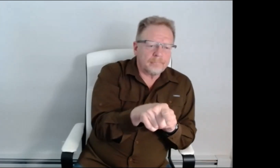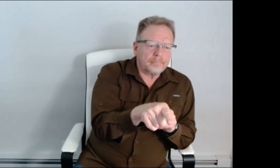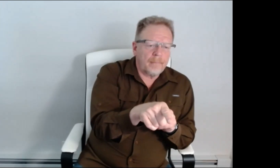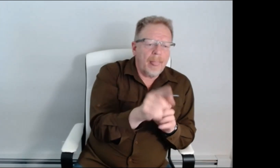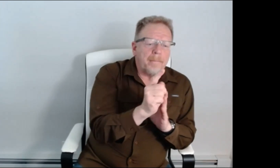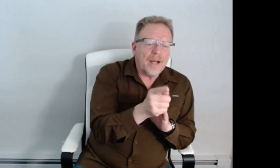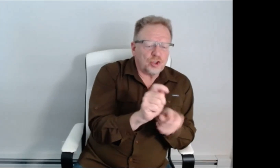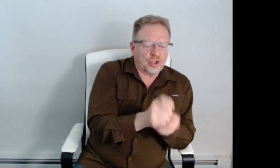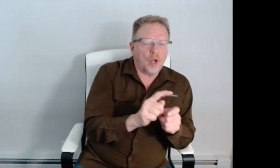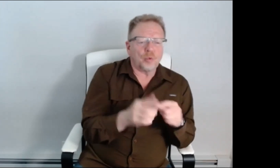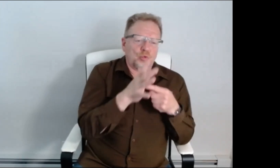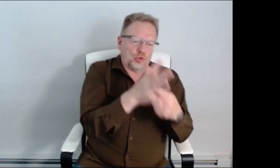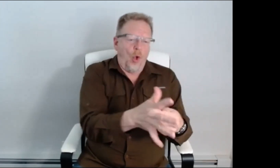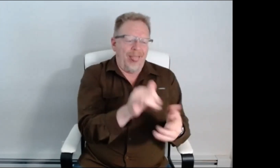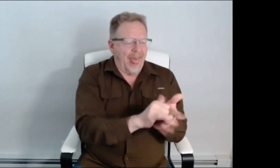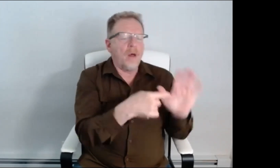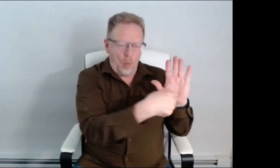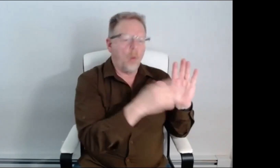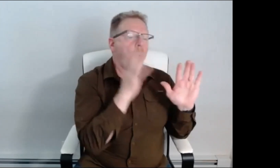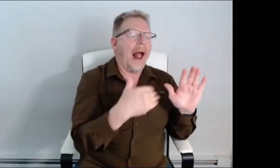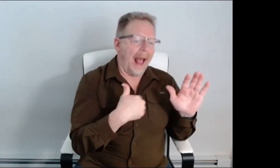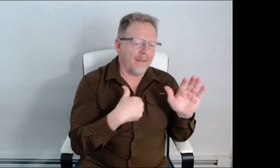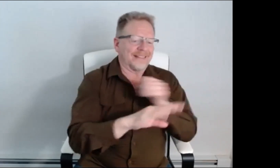minutes to reflect that should say September.